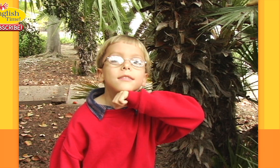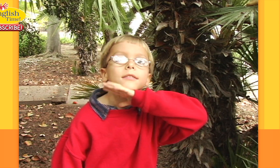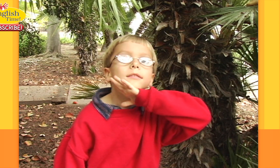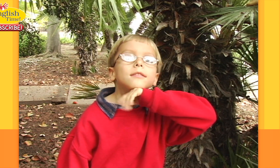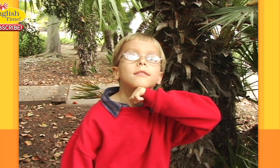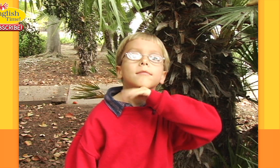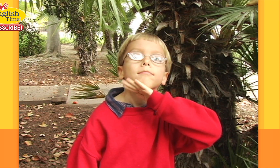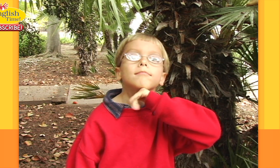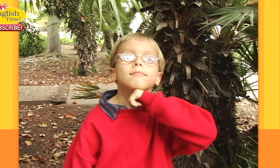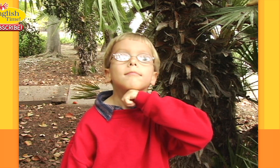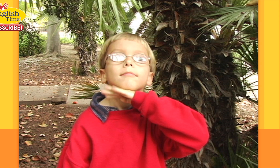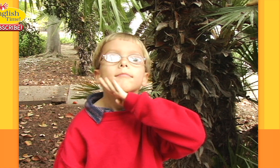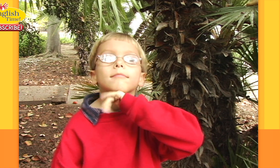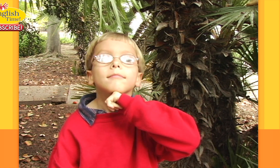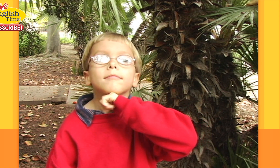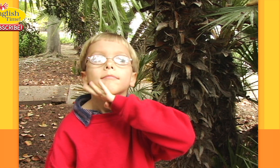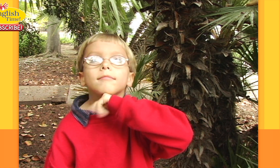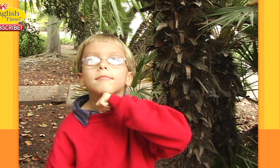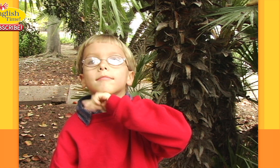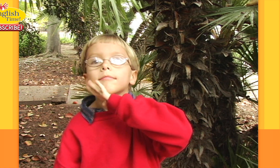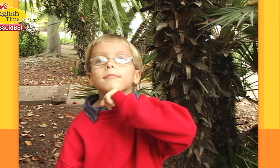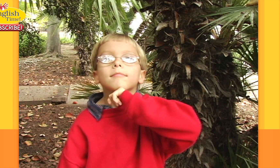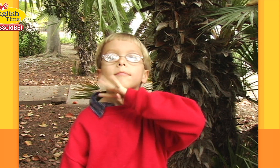Show food on the pig's chin.